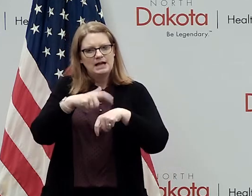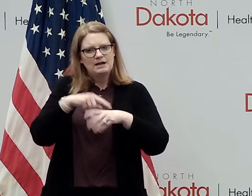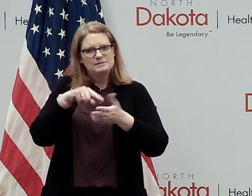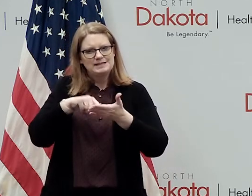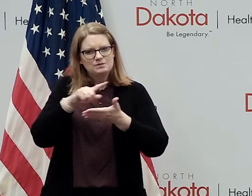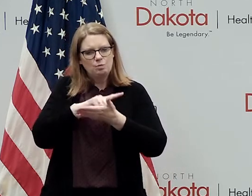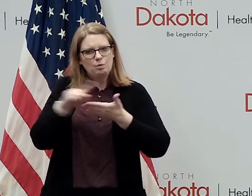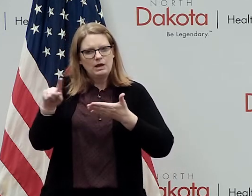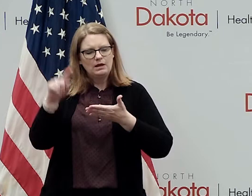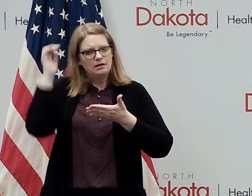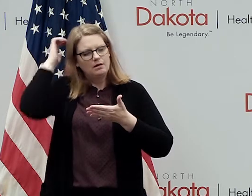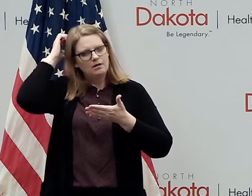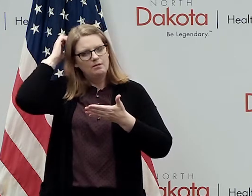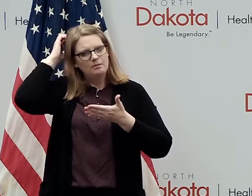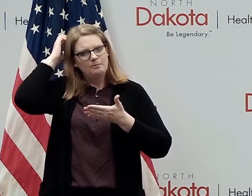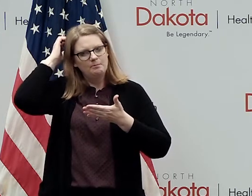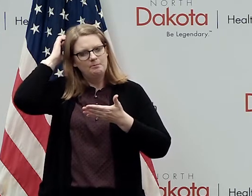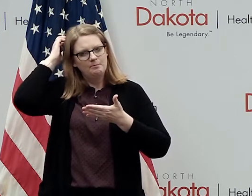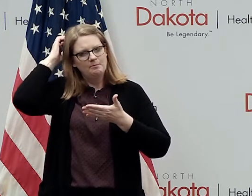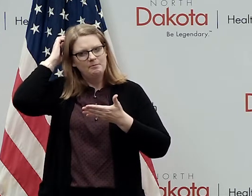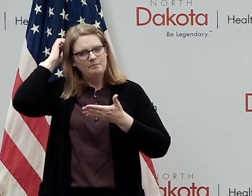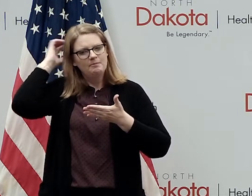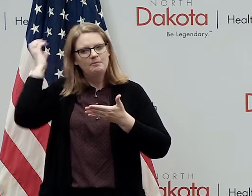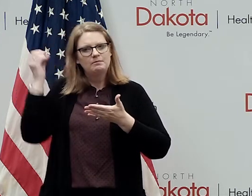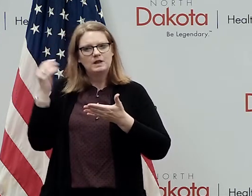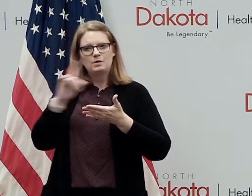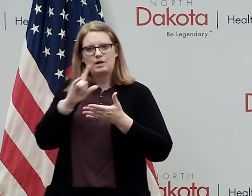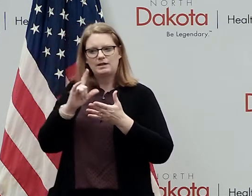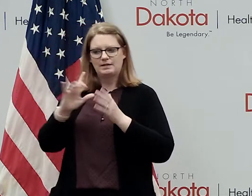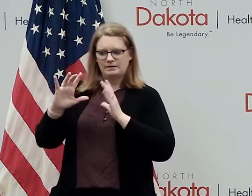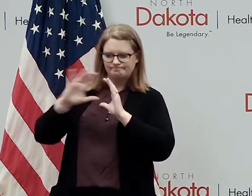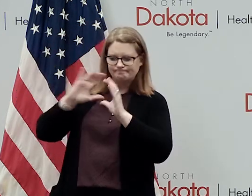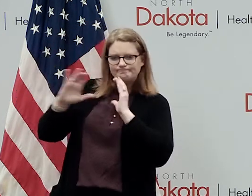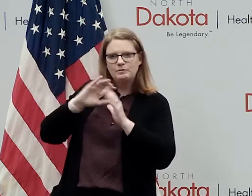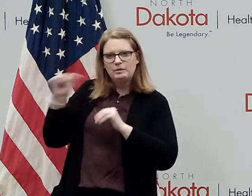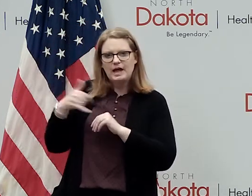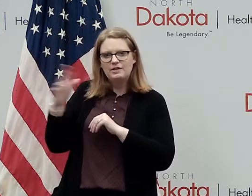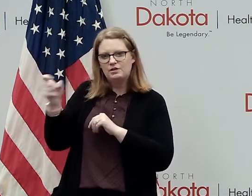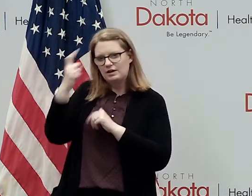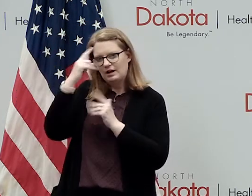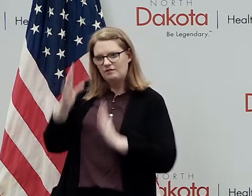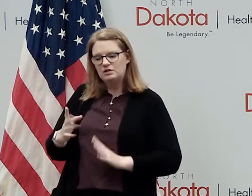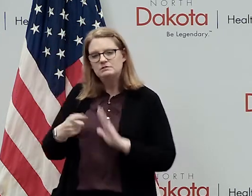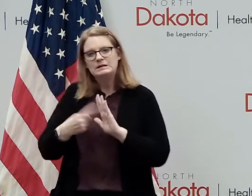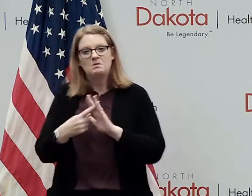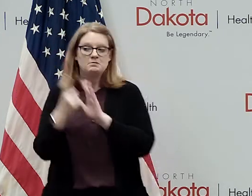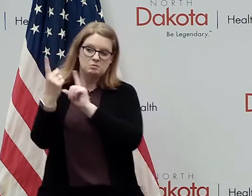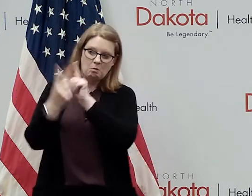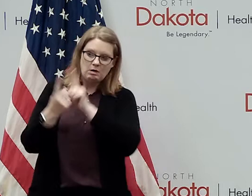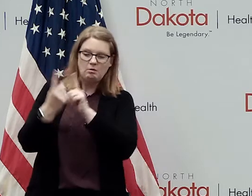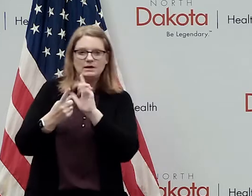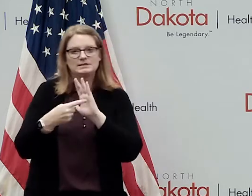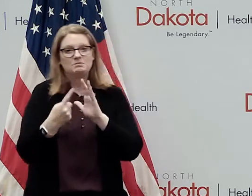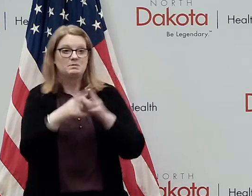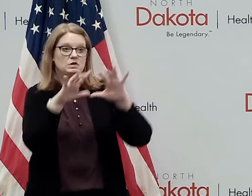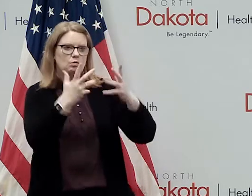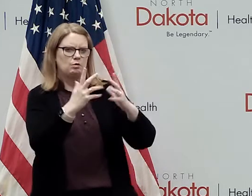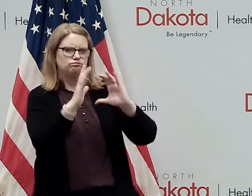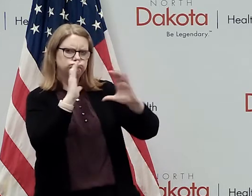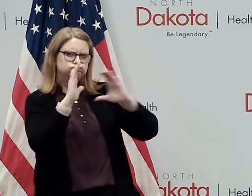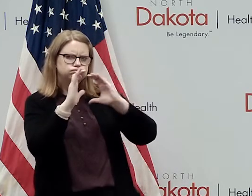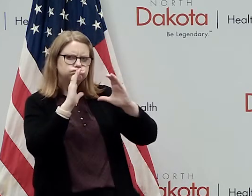the opportunity to talk to other governors around the country, sometimes one-on-one, sometimes in groups, but